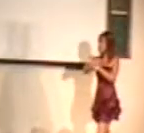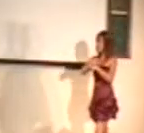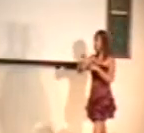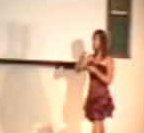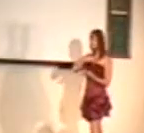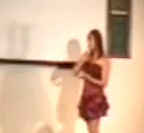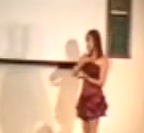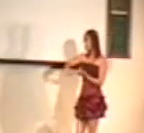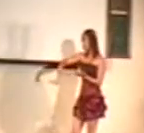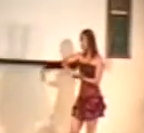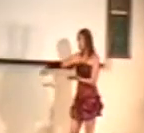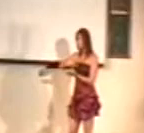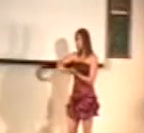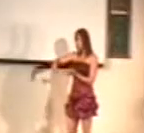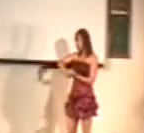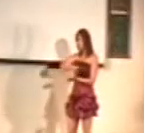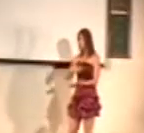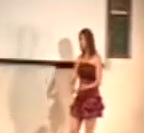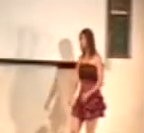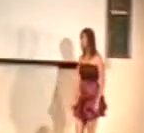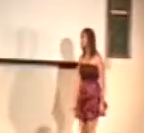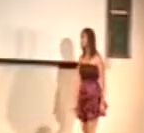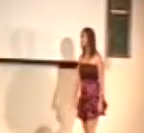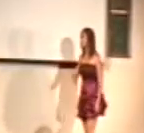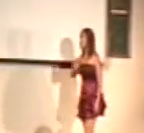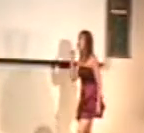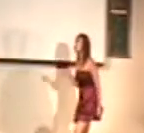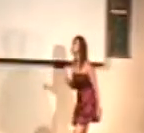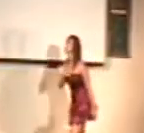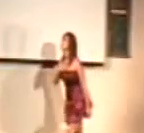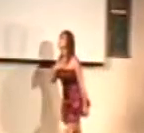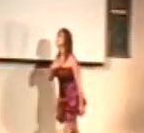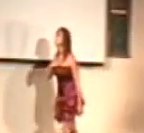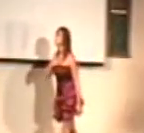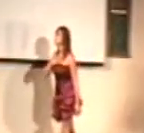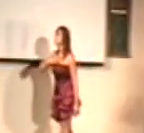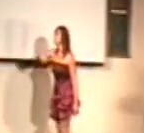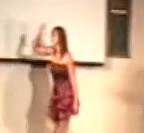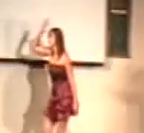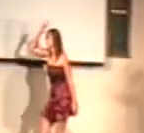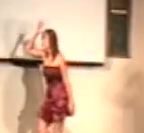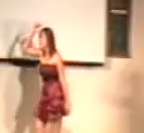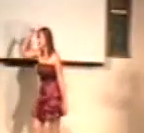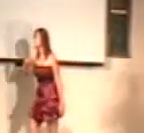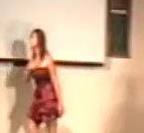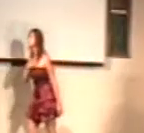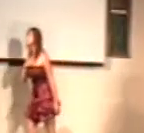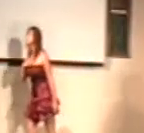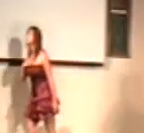practice my dancing Oh please, dad, please